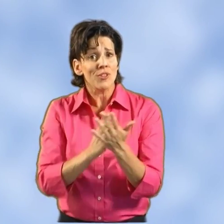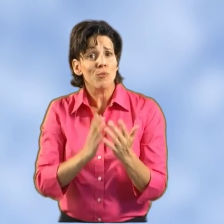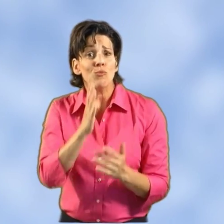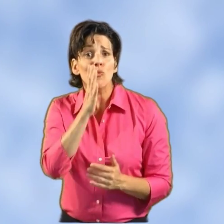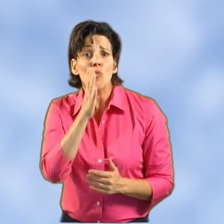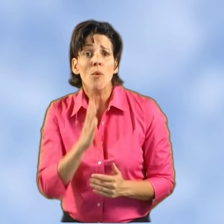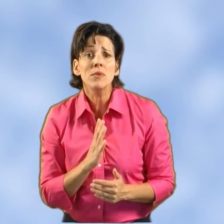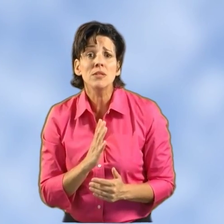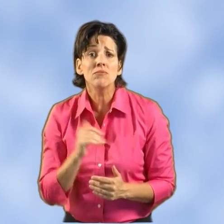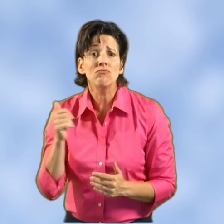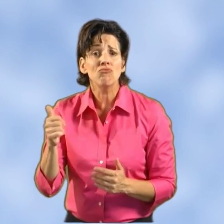Some women